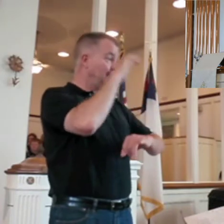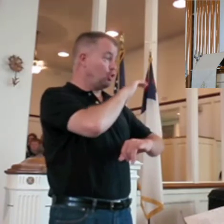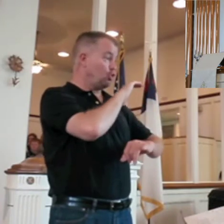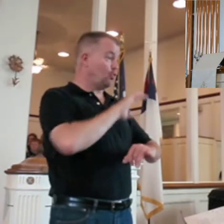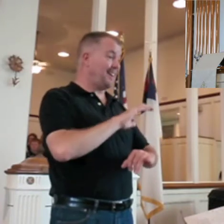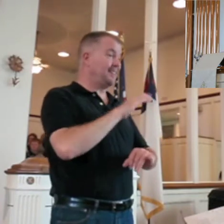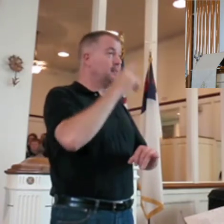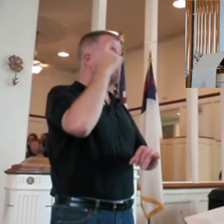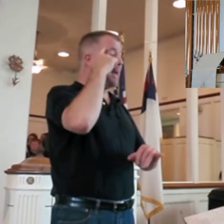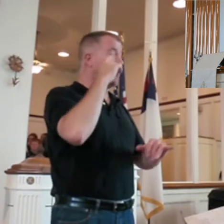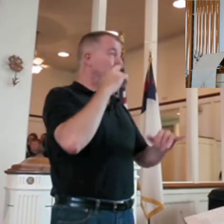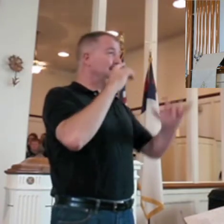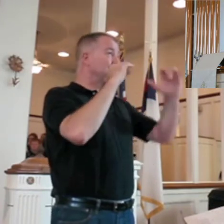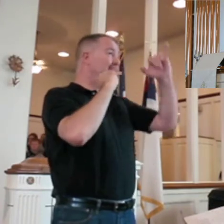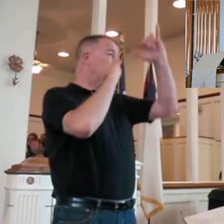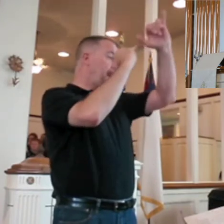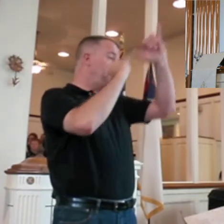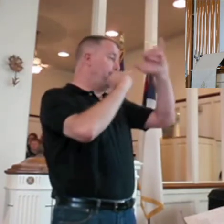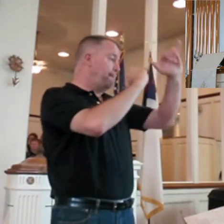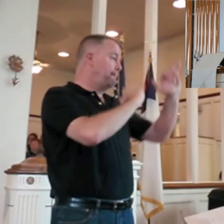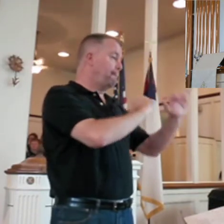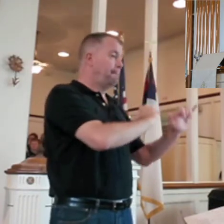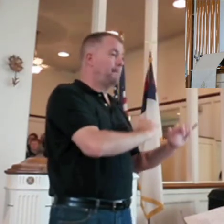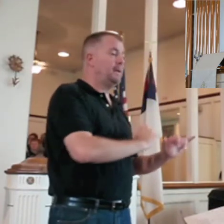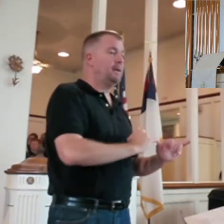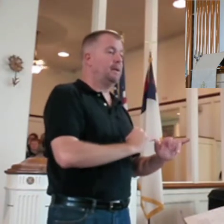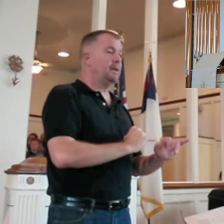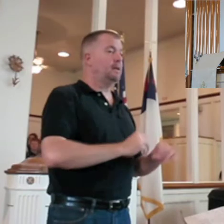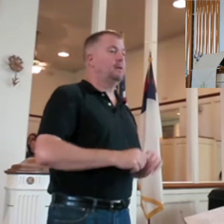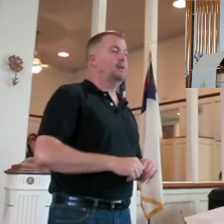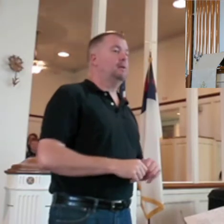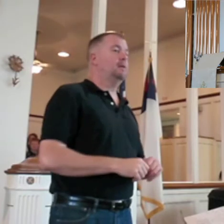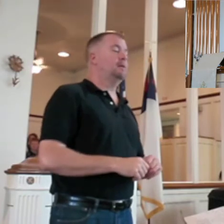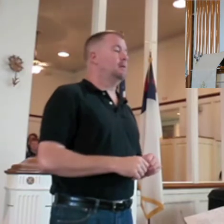that Christ had in him."